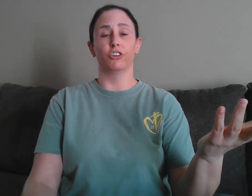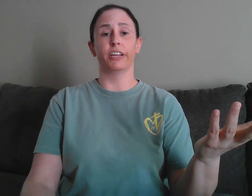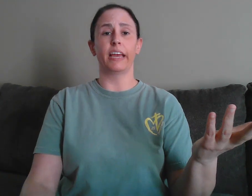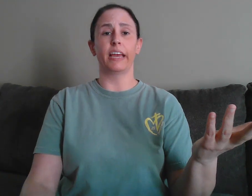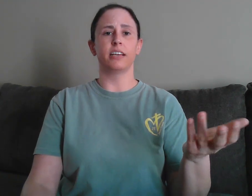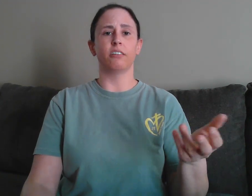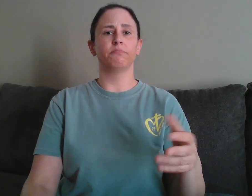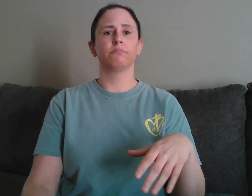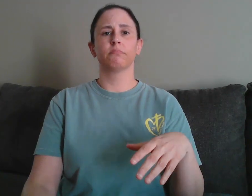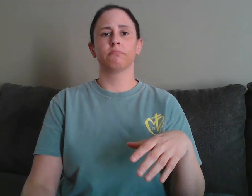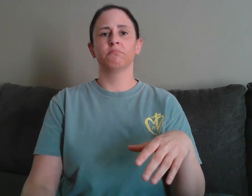learning ASL?